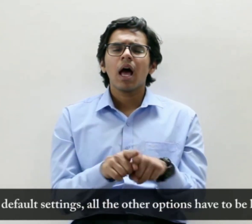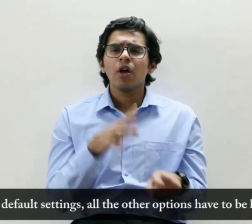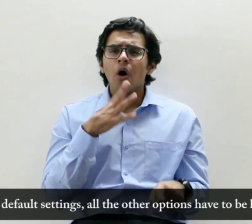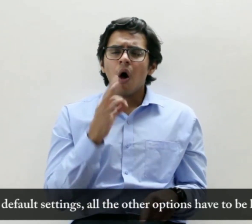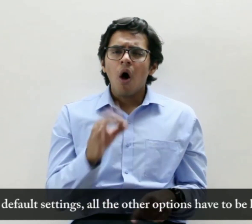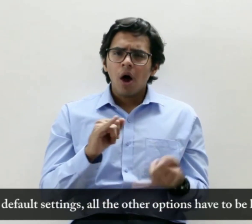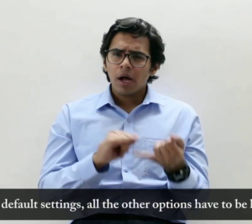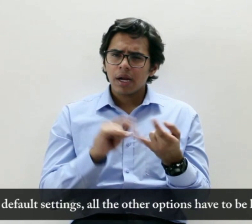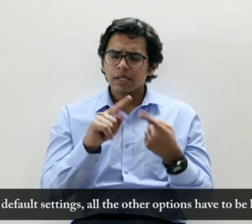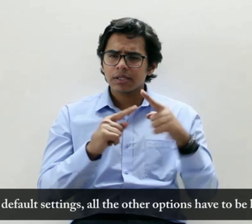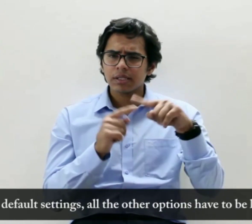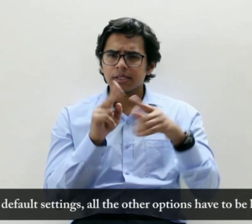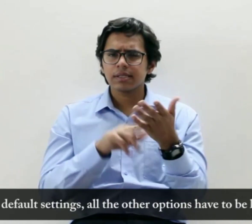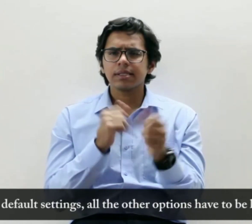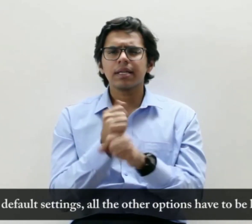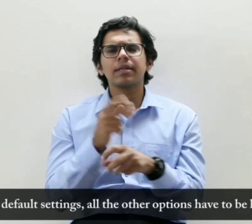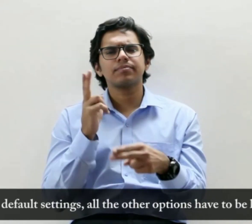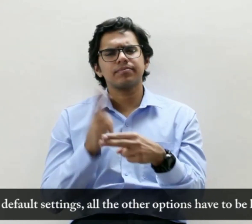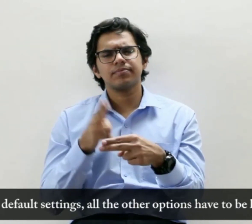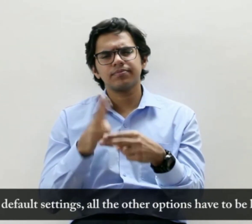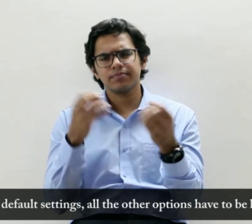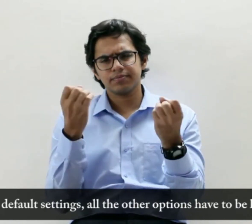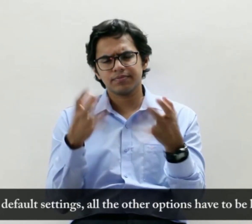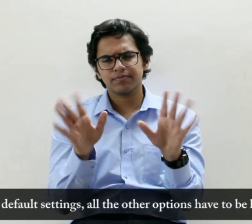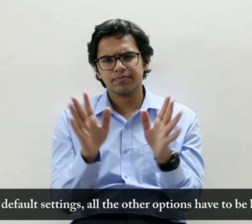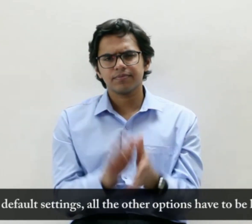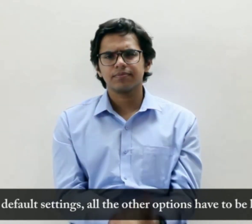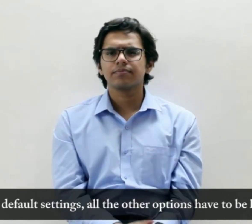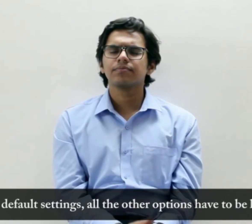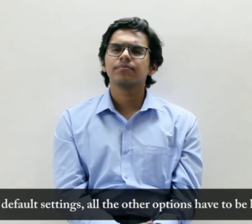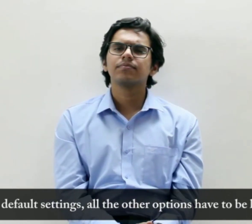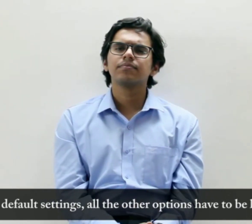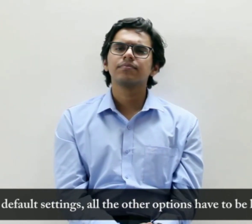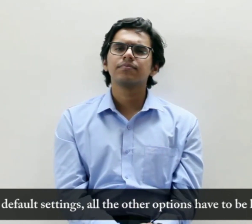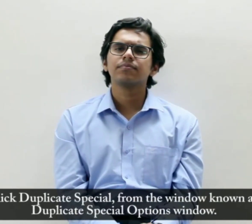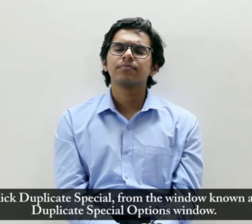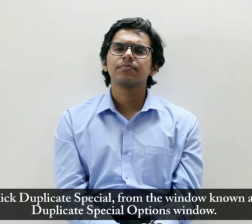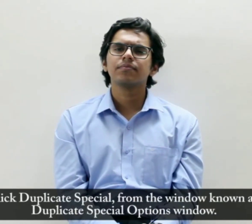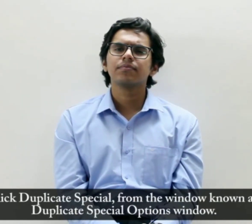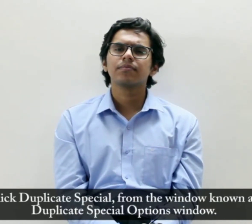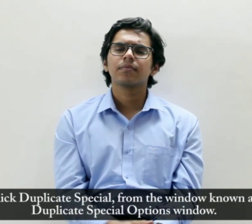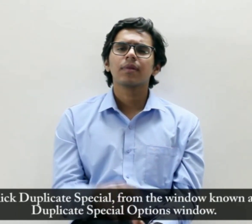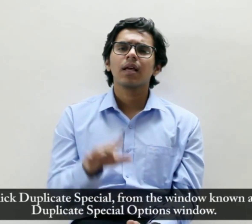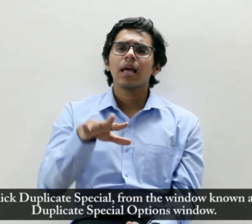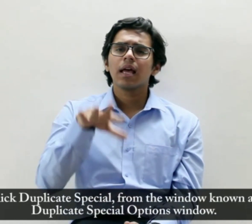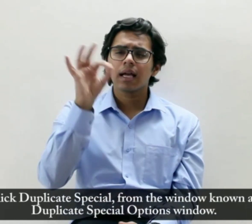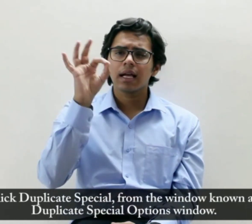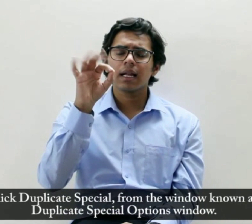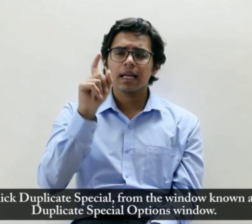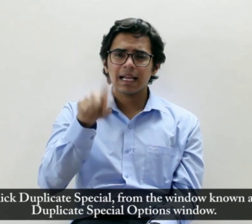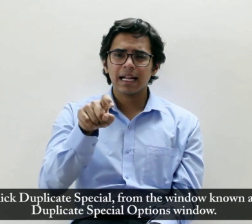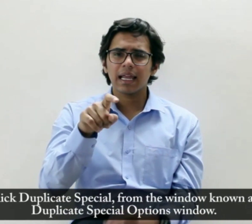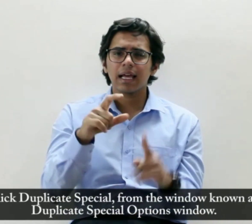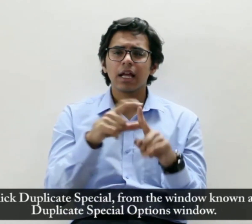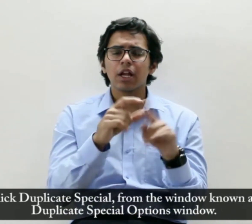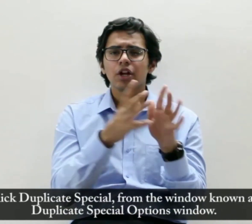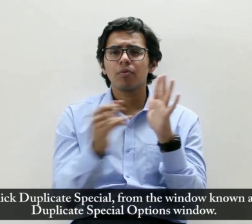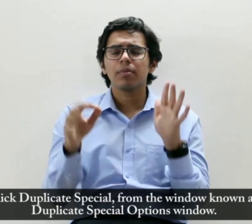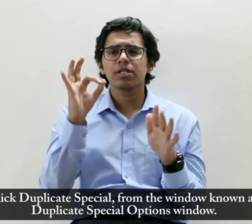At their default settings, all the other options have to be left. Click Duplicate Special from